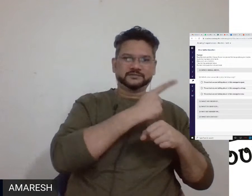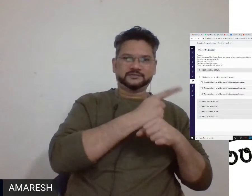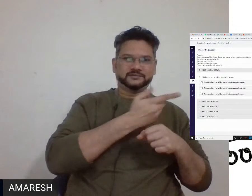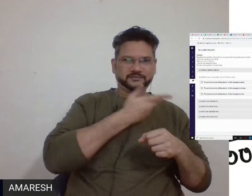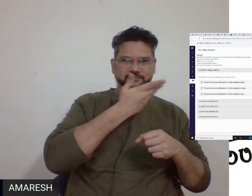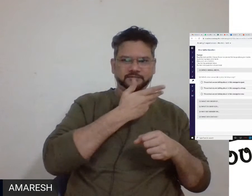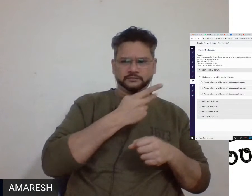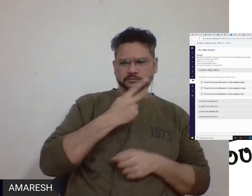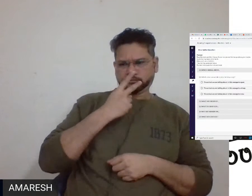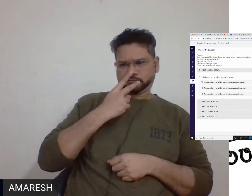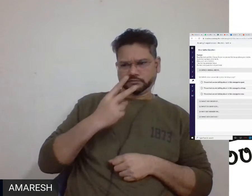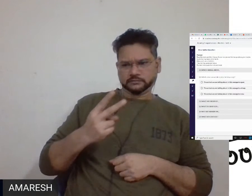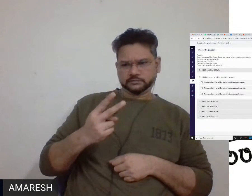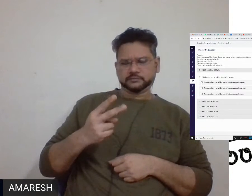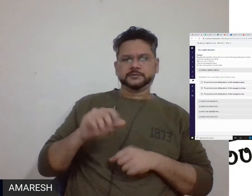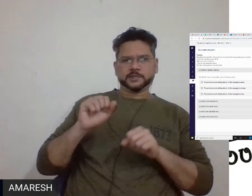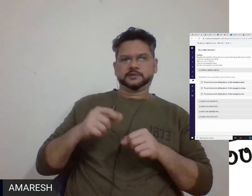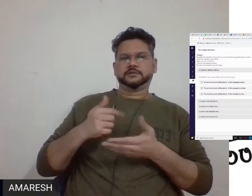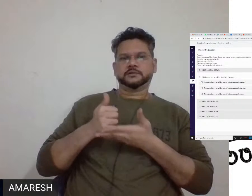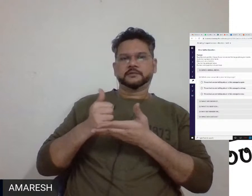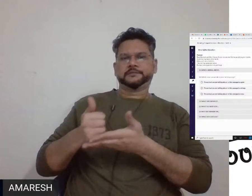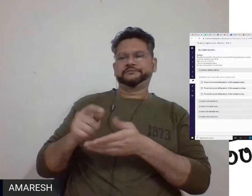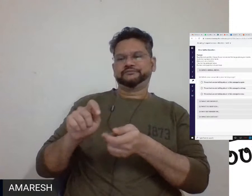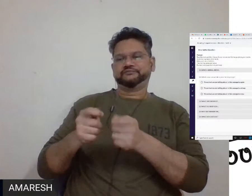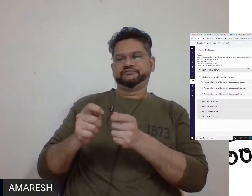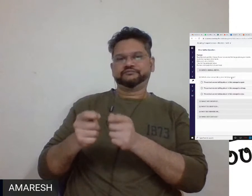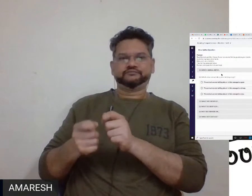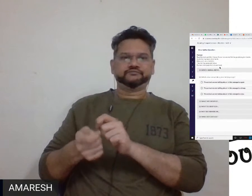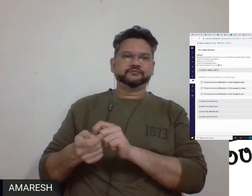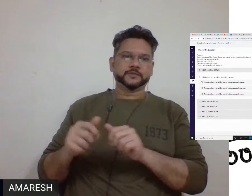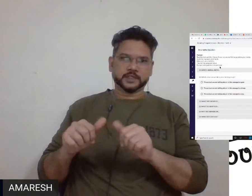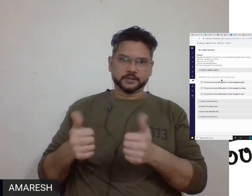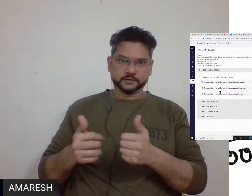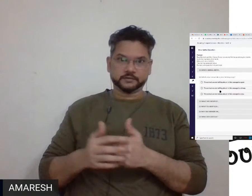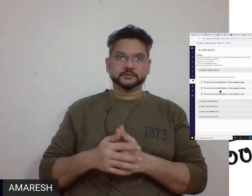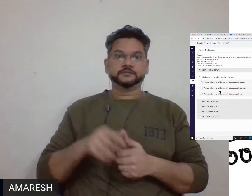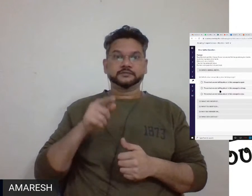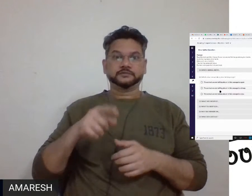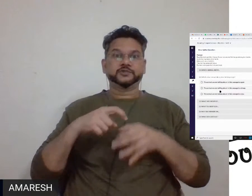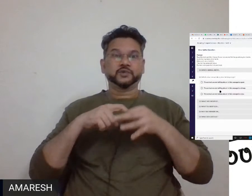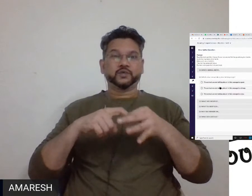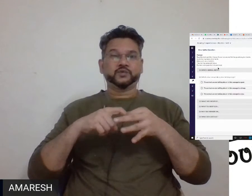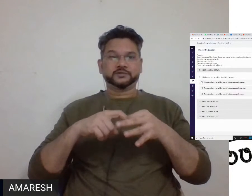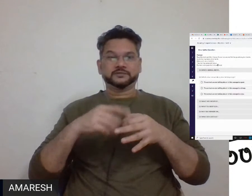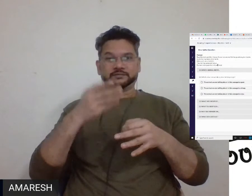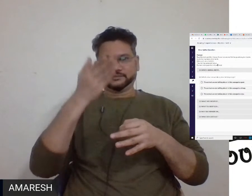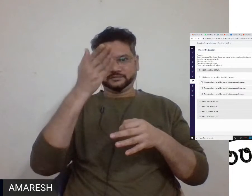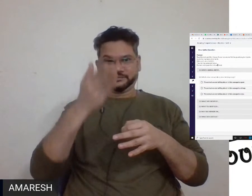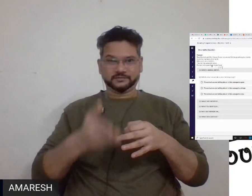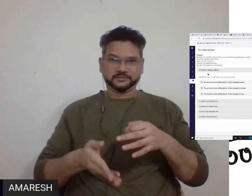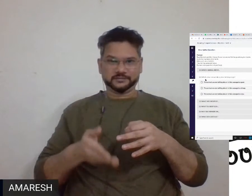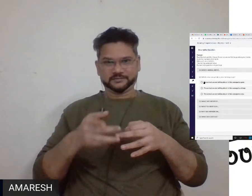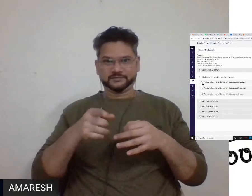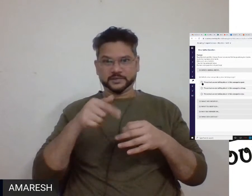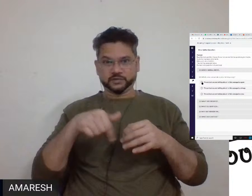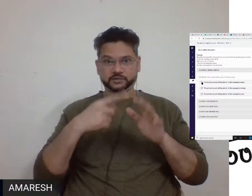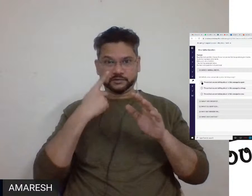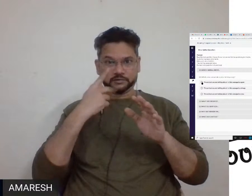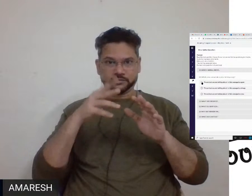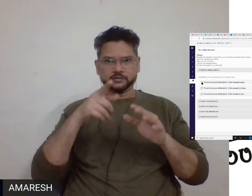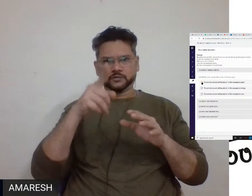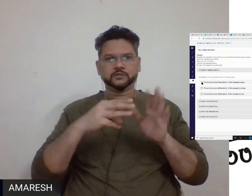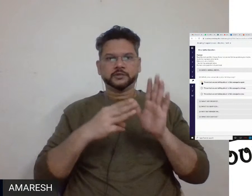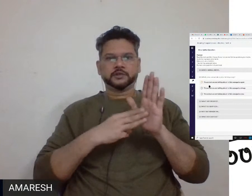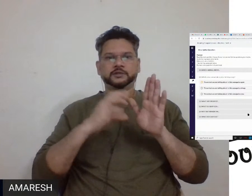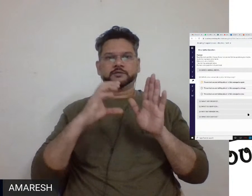they can also help them correct it. But in this particular question paper, all the questions that you're seeing is basically multiple choice questions, right? So let